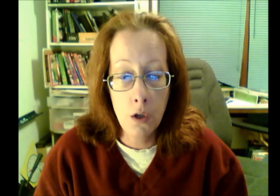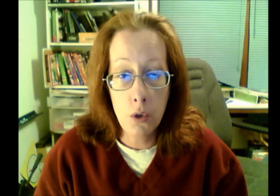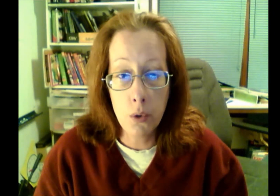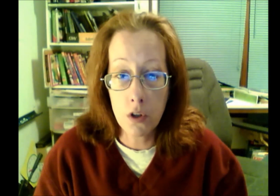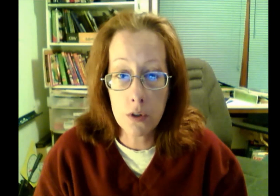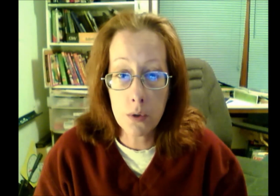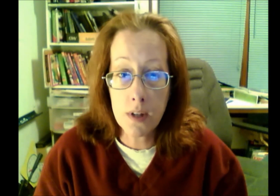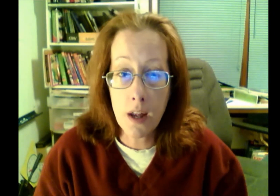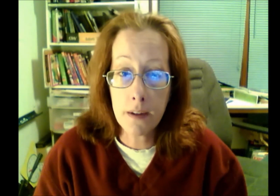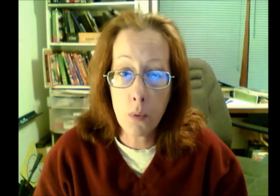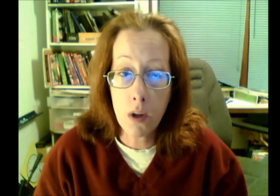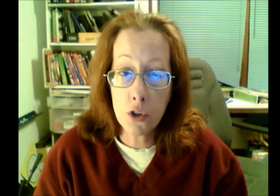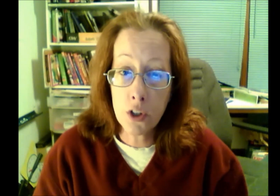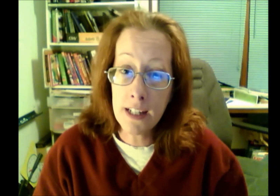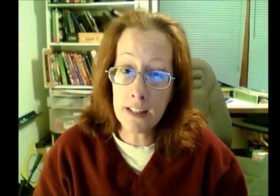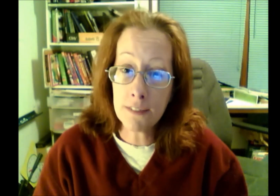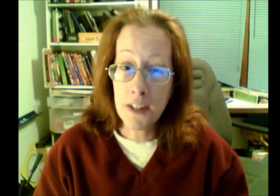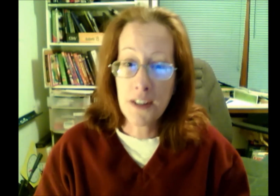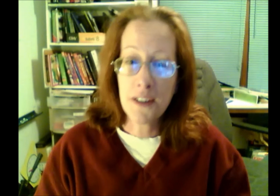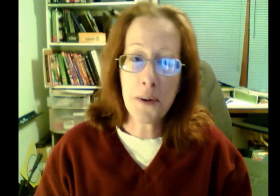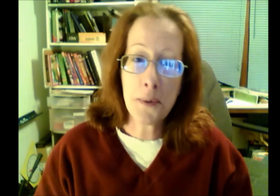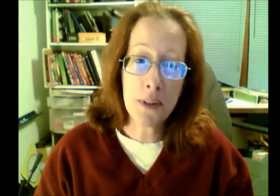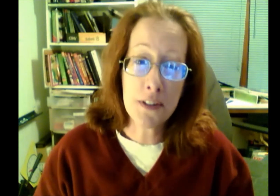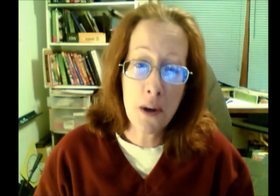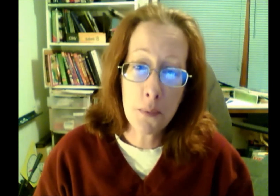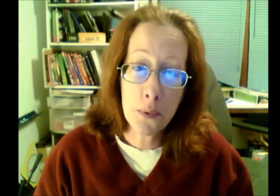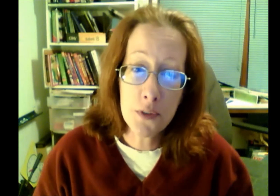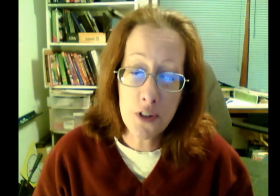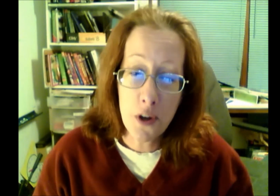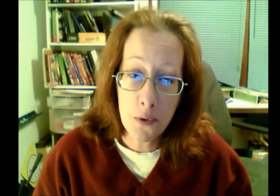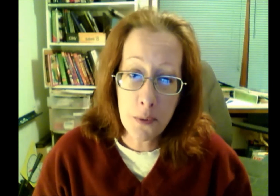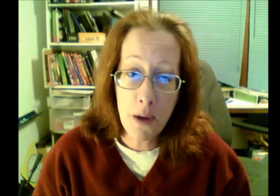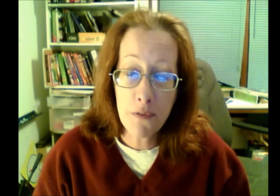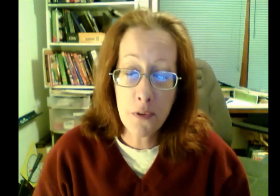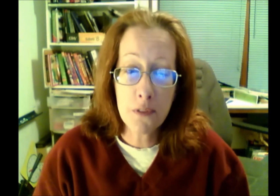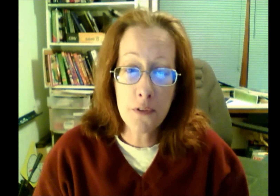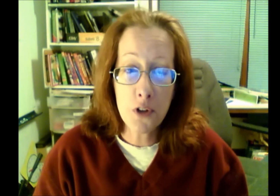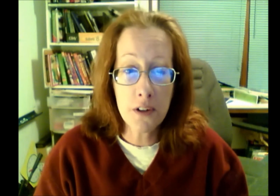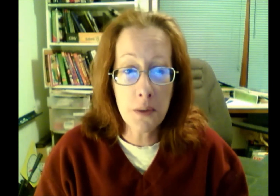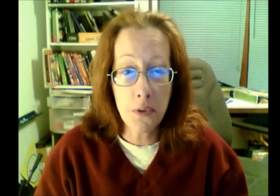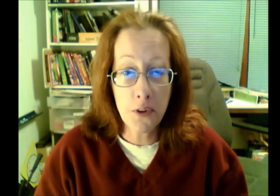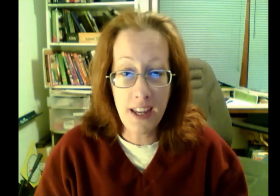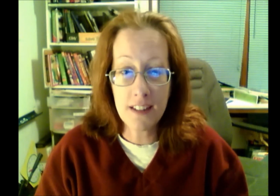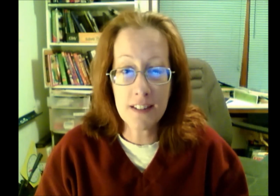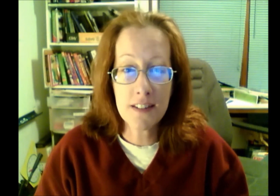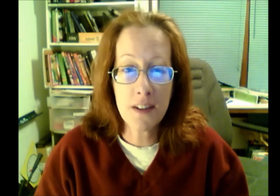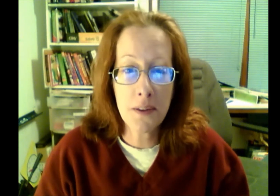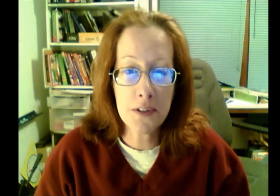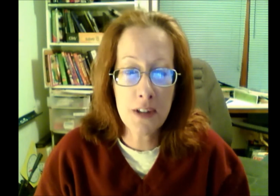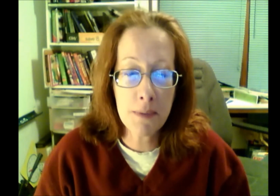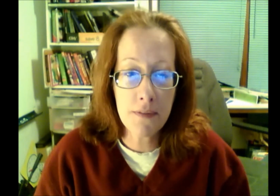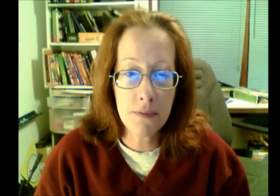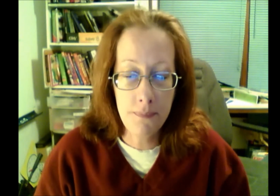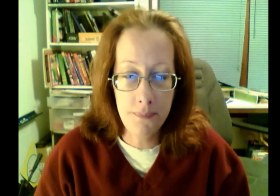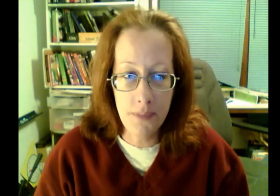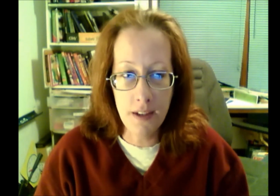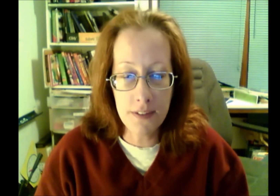You can also sign while you're eating. It's not rude to talk with your mouth full if you're talking with your hands. There's times I've said to